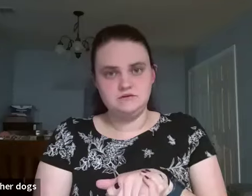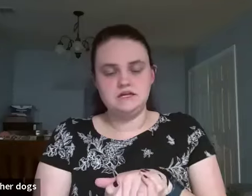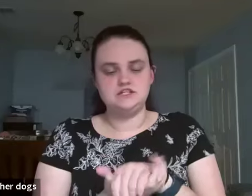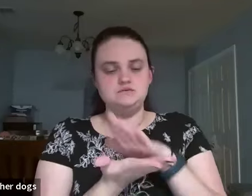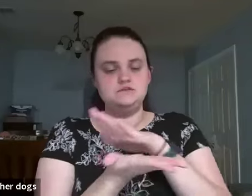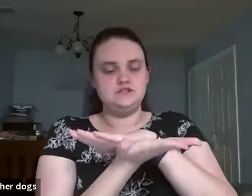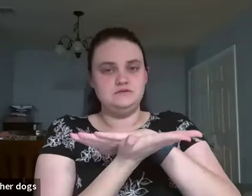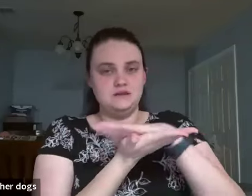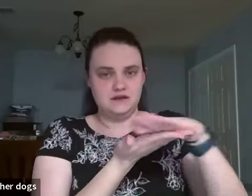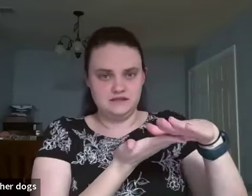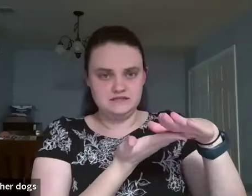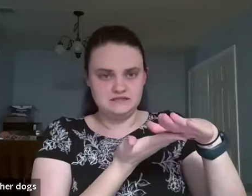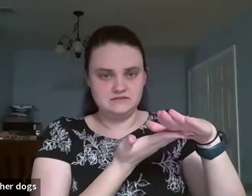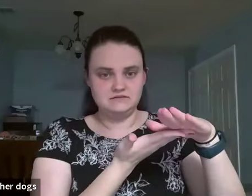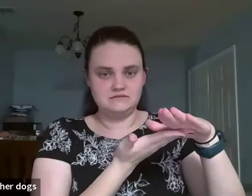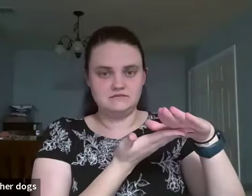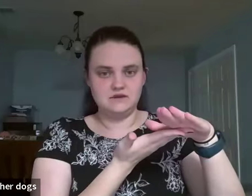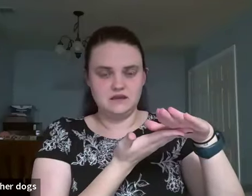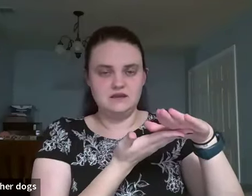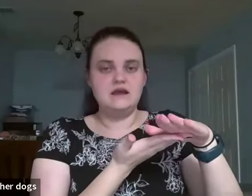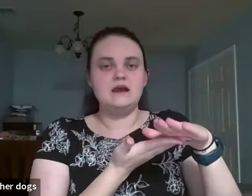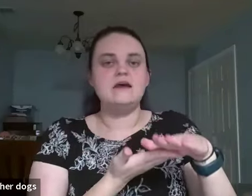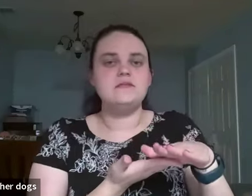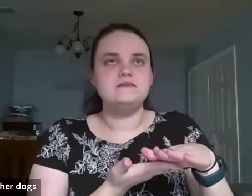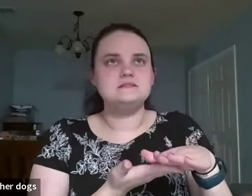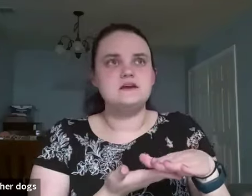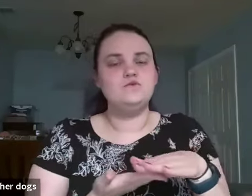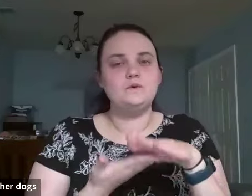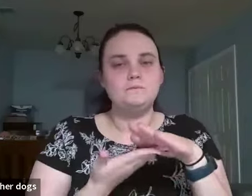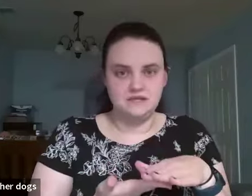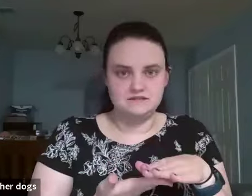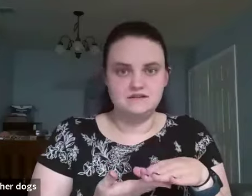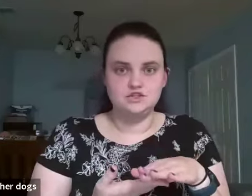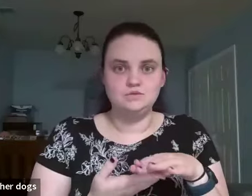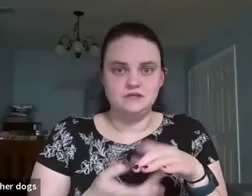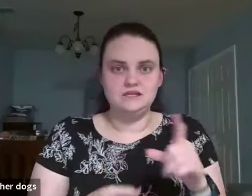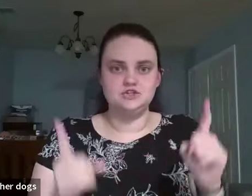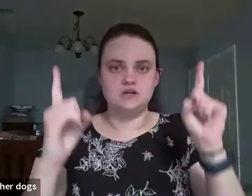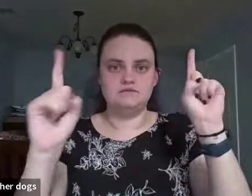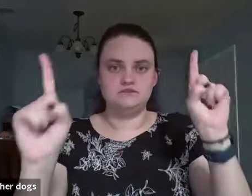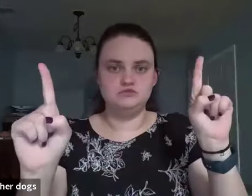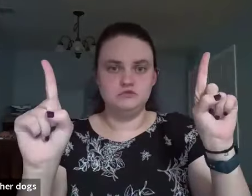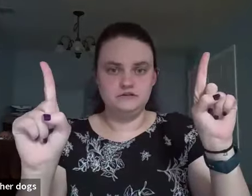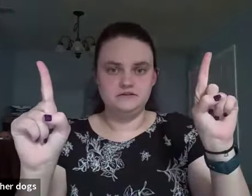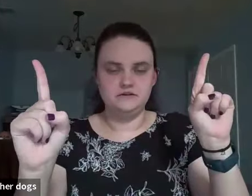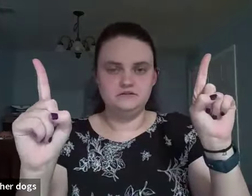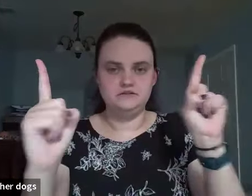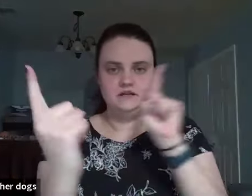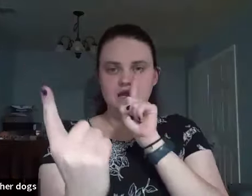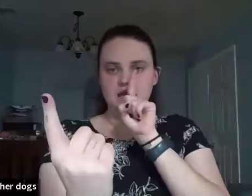you is you would do nice, okay? And then the sign for meet, like to meet, is you're gonna have two pointer fingers